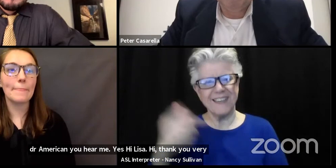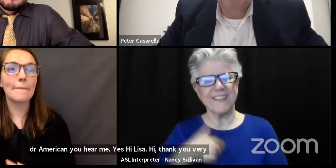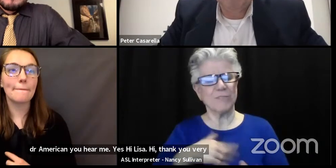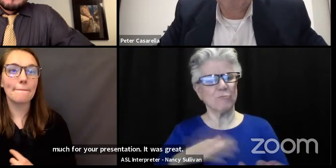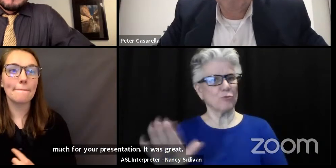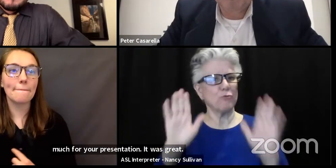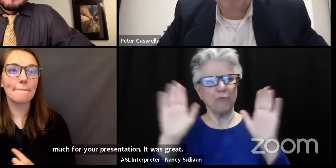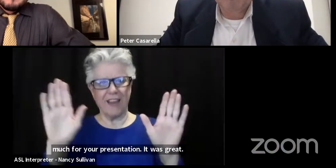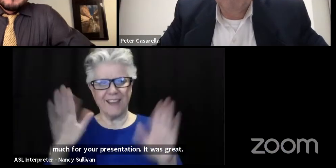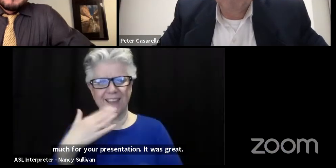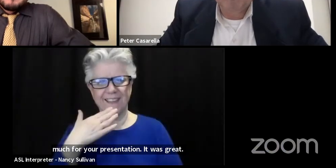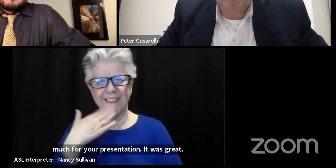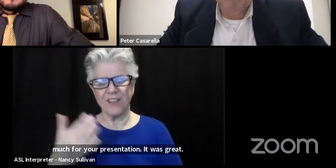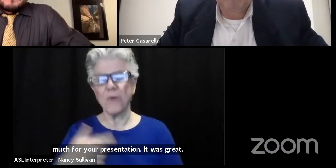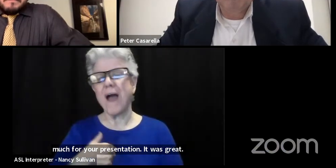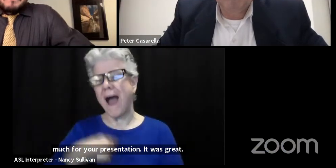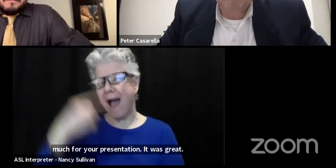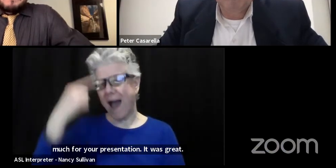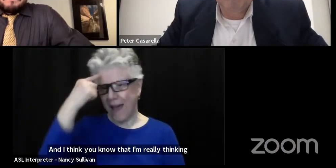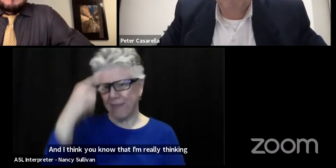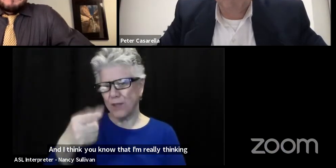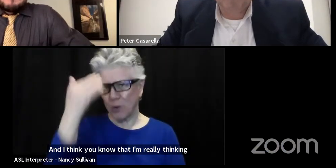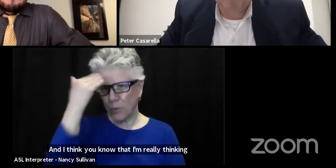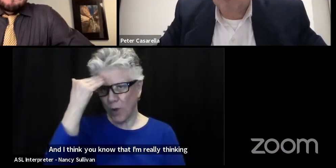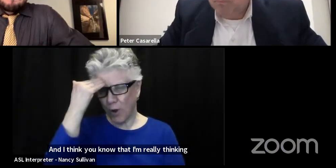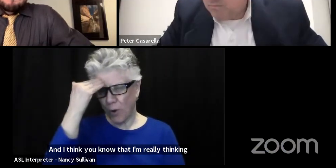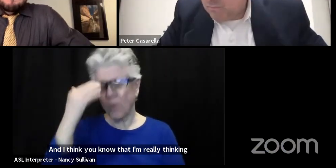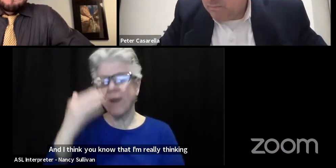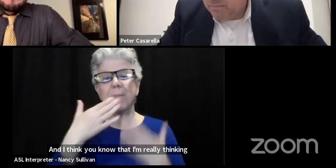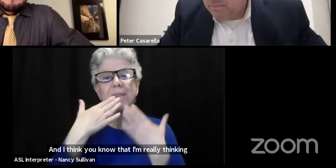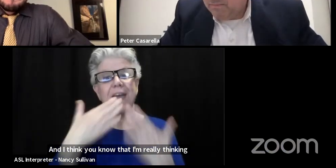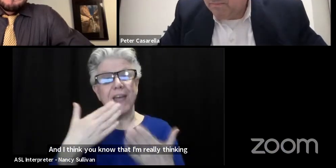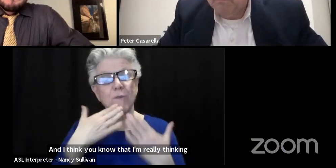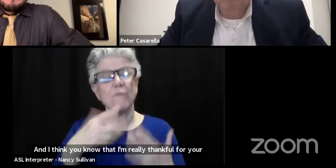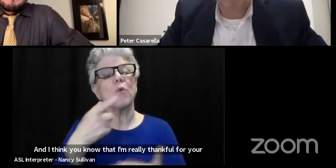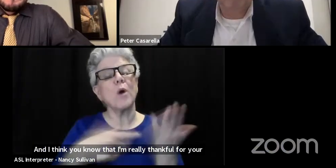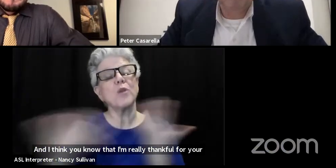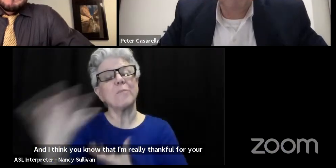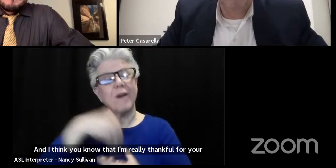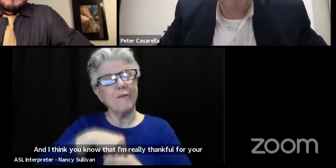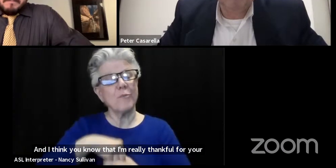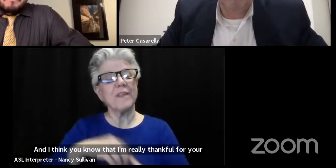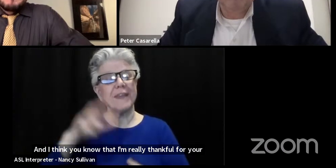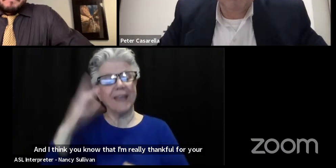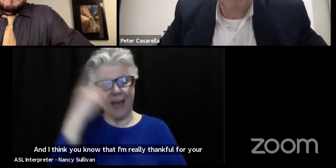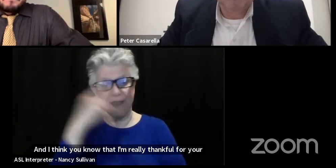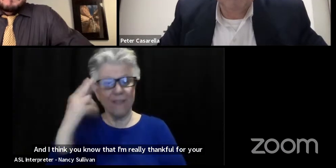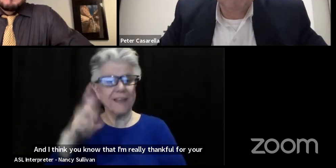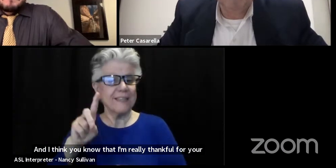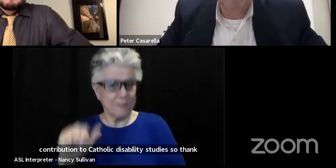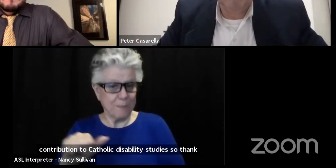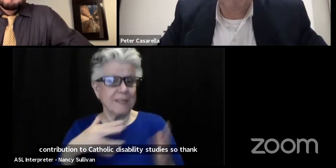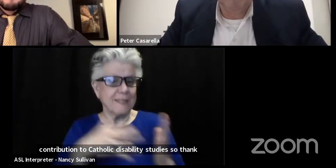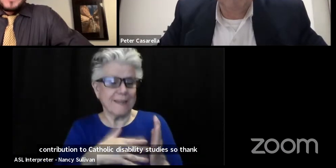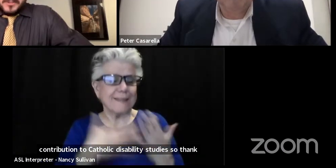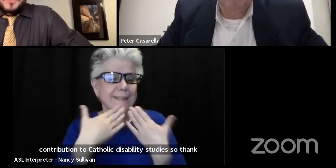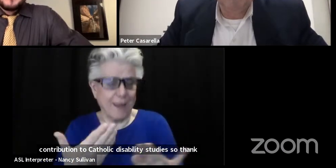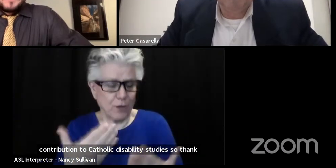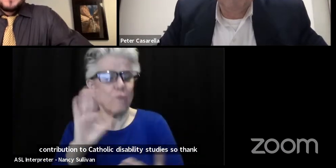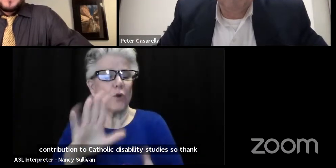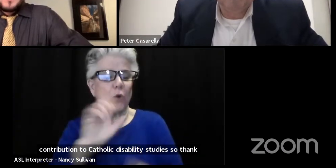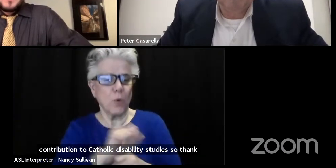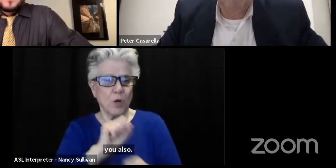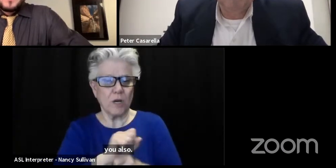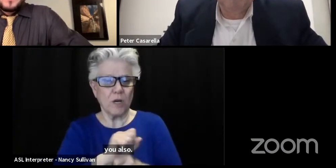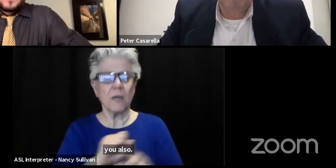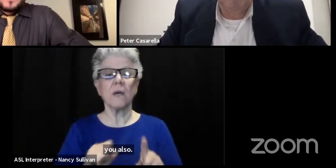And I think you know that I'm really thankful for your contribution to Catholic disability studies. So thank you also. I